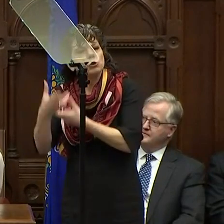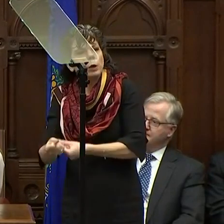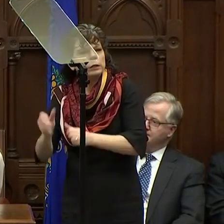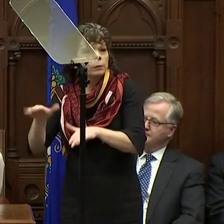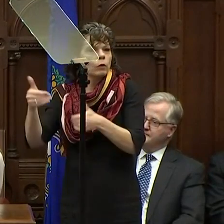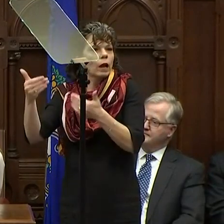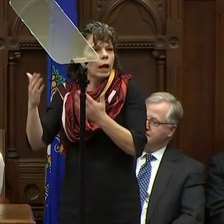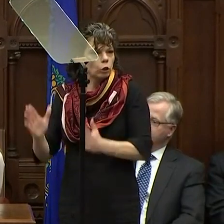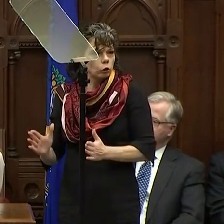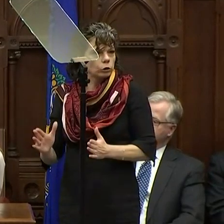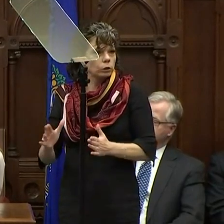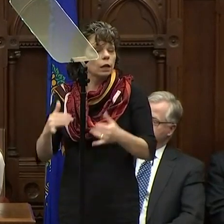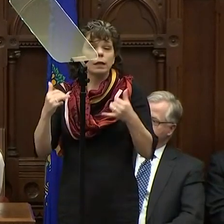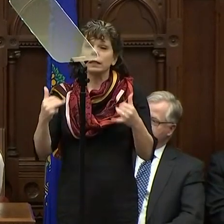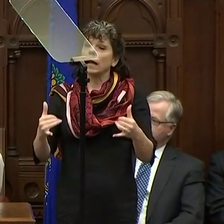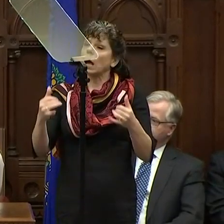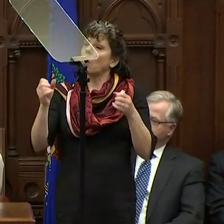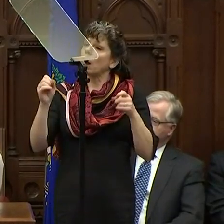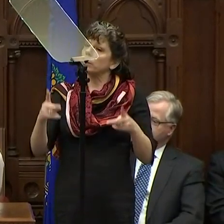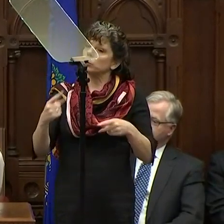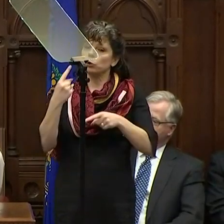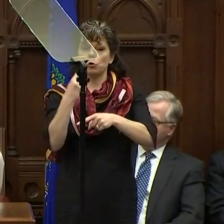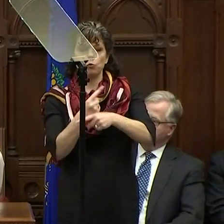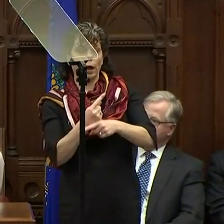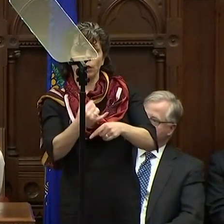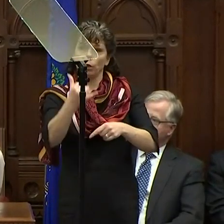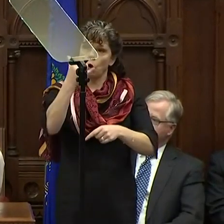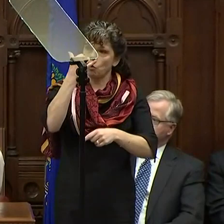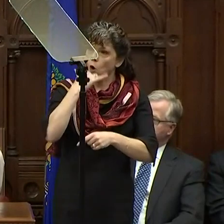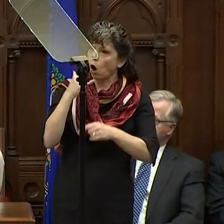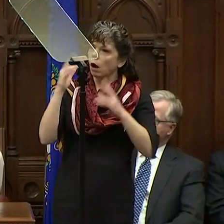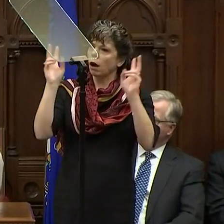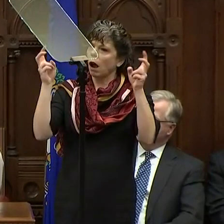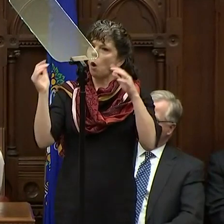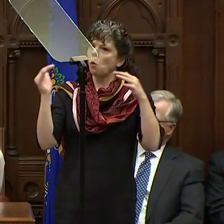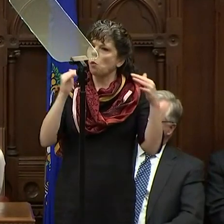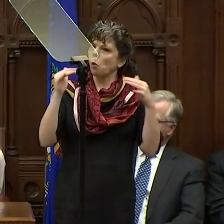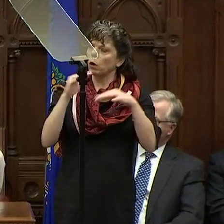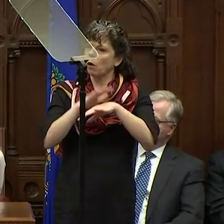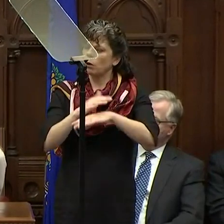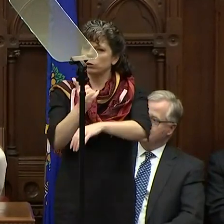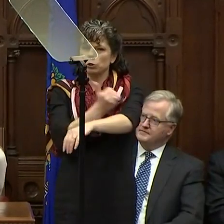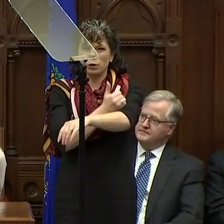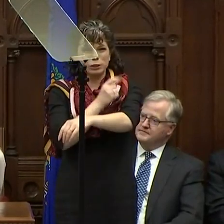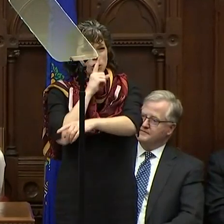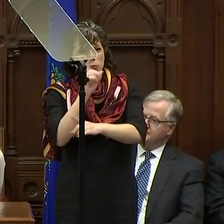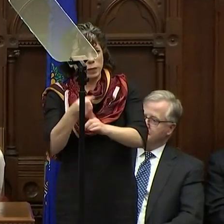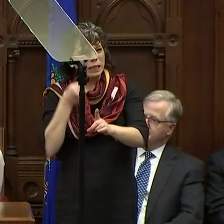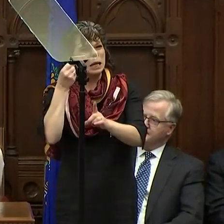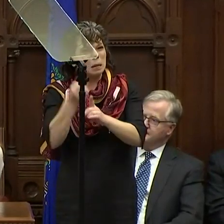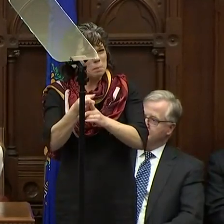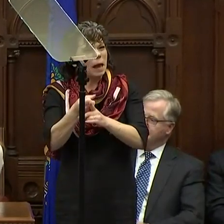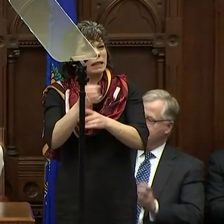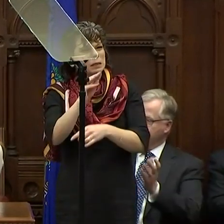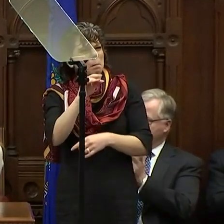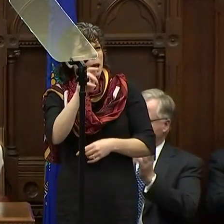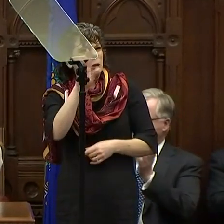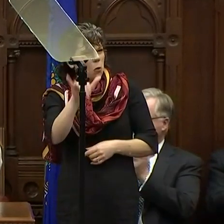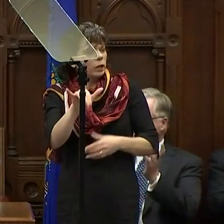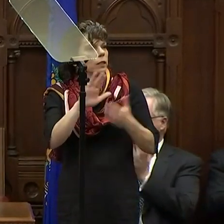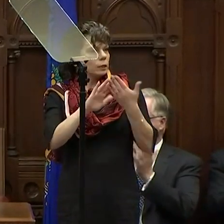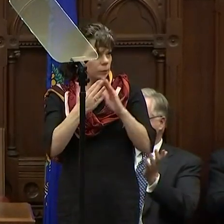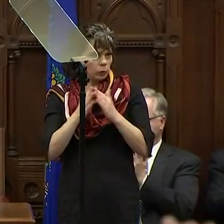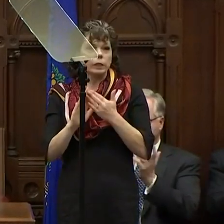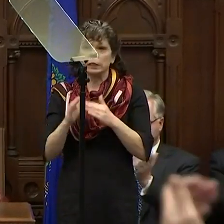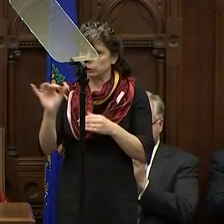it's an opportunity to right the wrongs of a war on drugs that disproportionately impacted our minority communities.